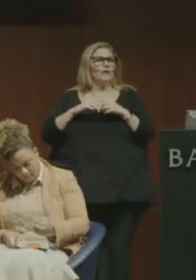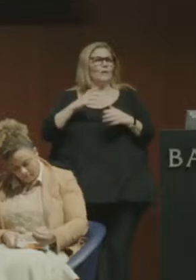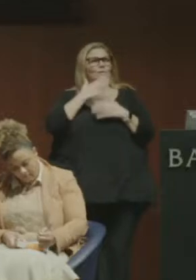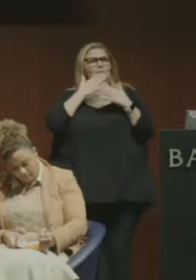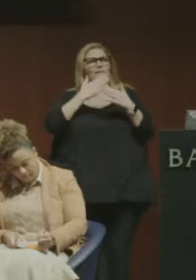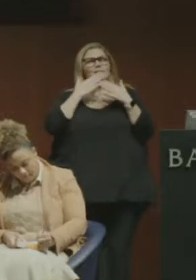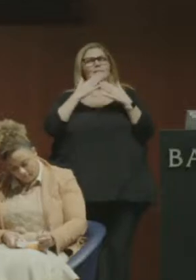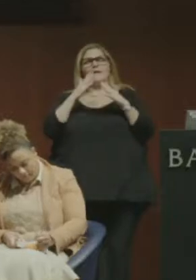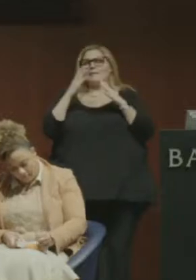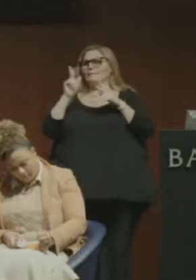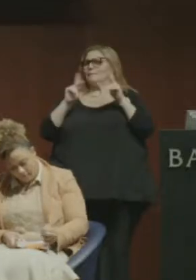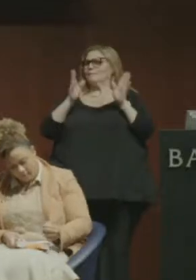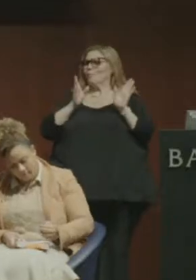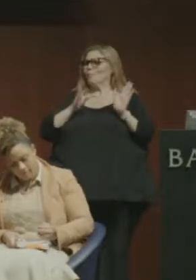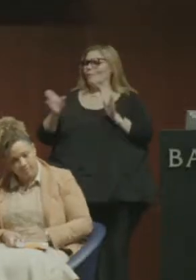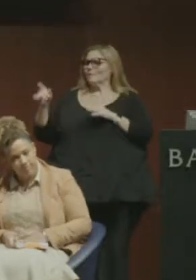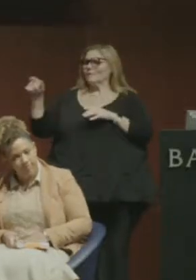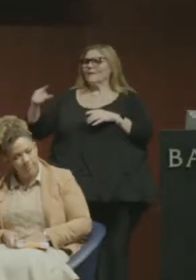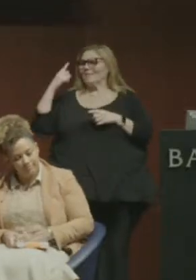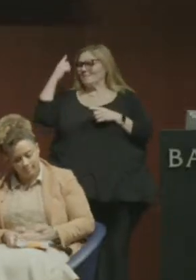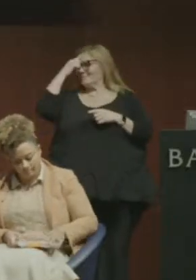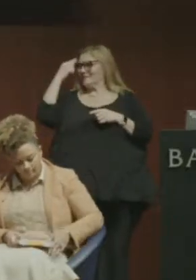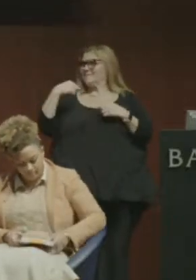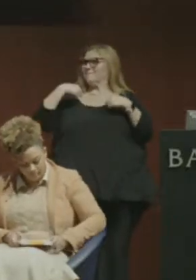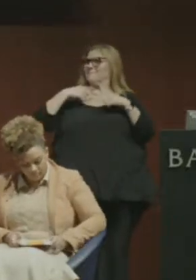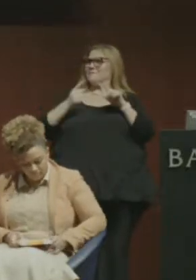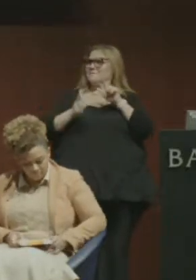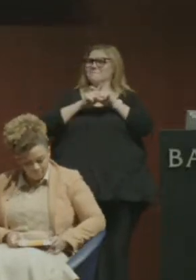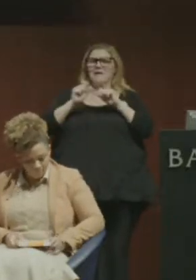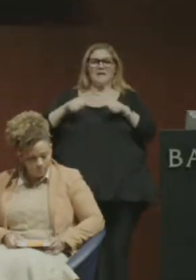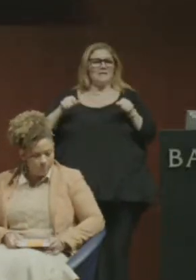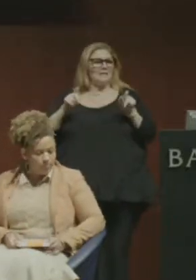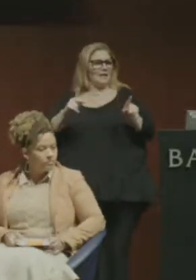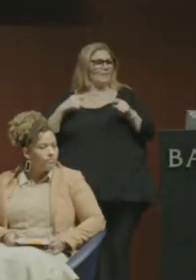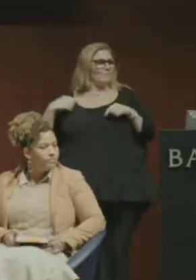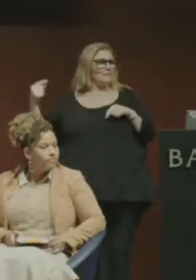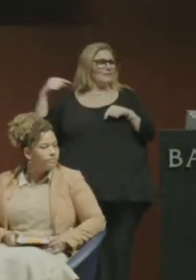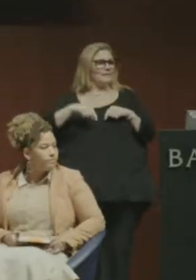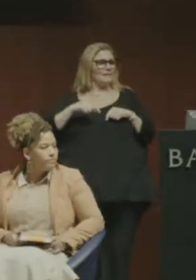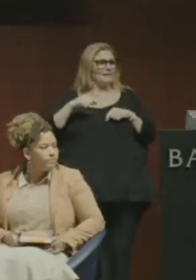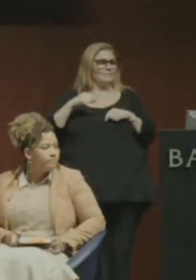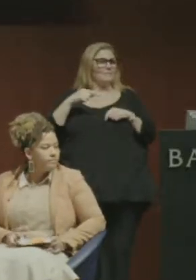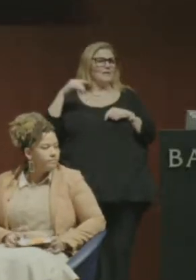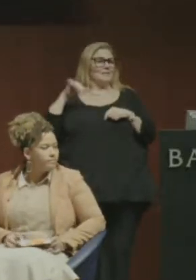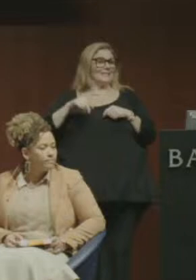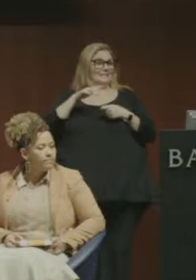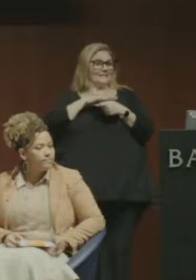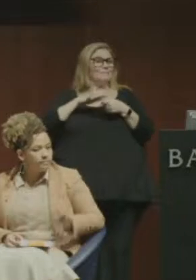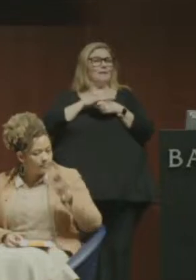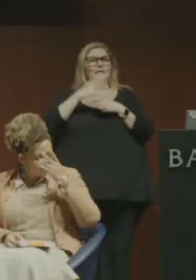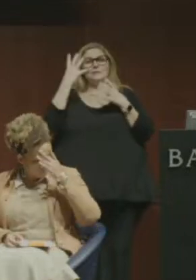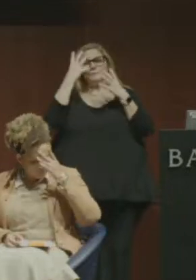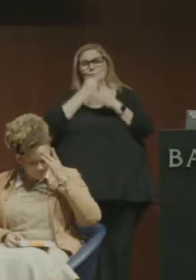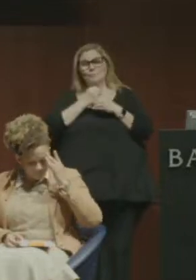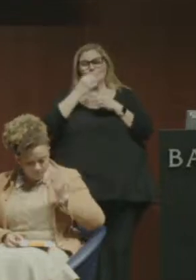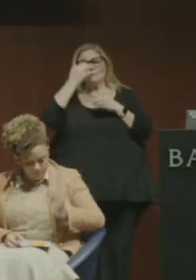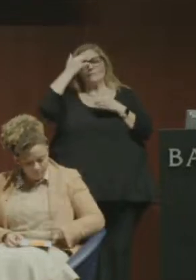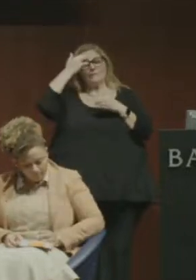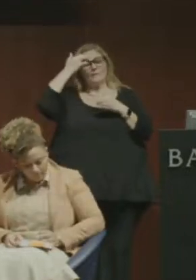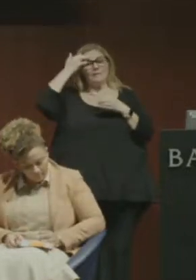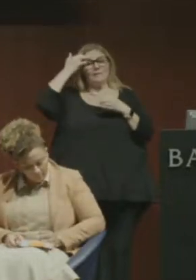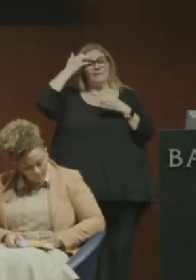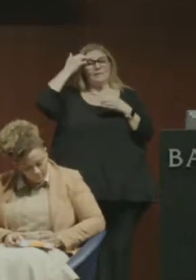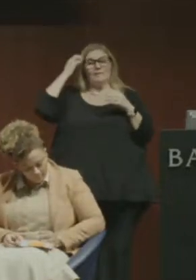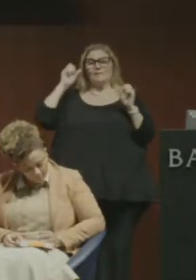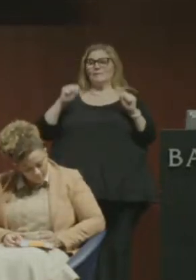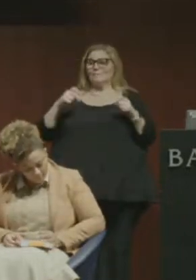thank the organizers for thinking of me and for allowing me to be a part of this space. It's beautiful to be able to